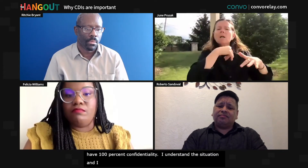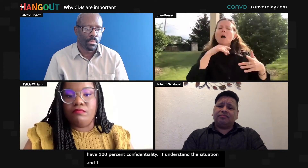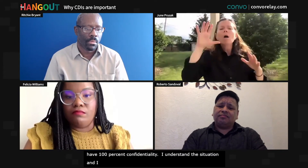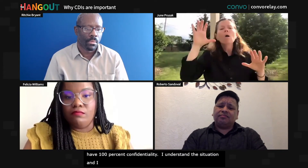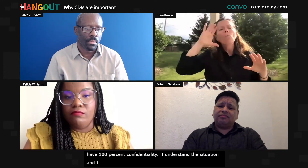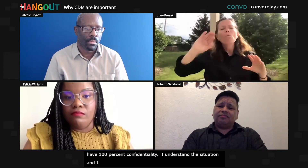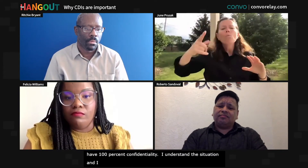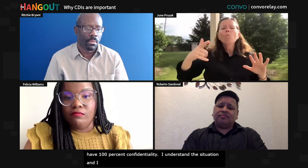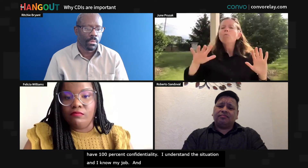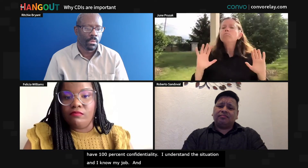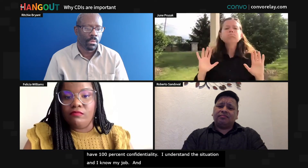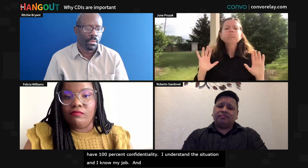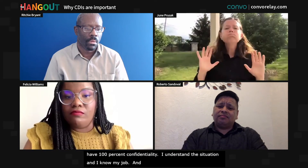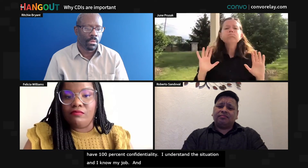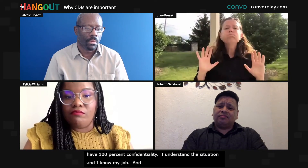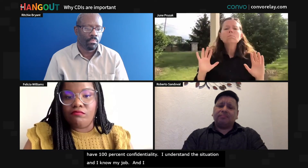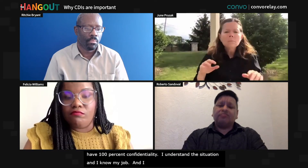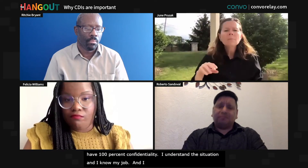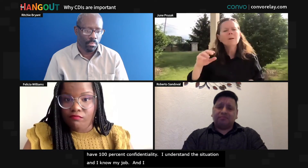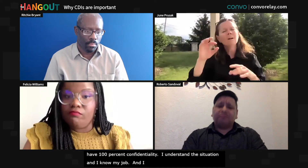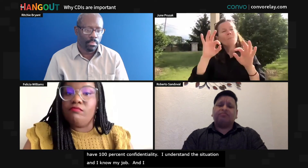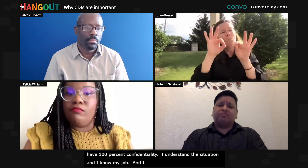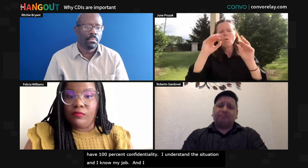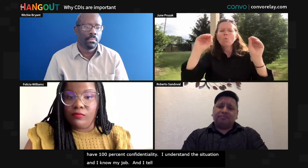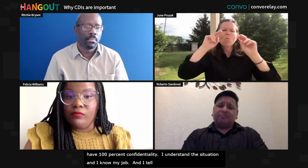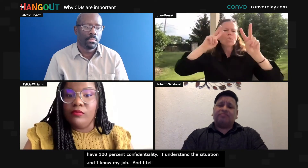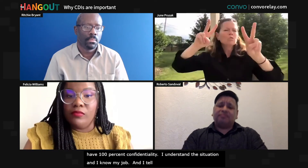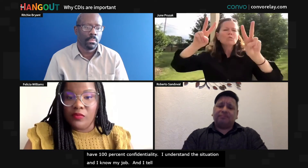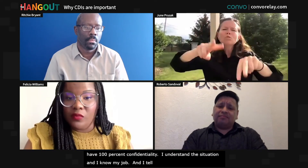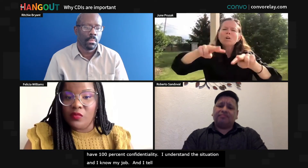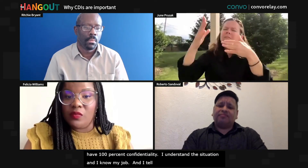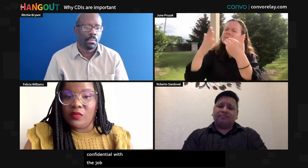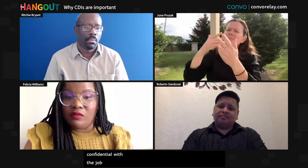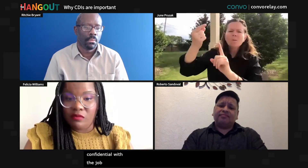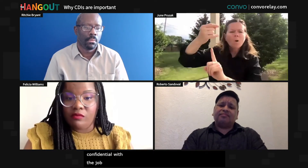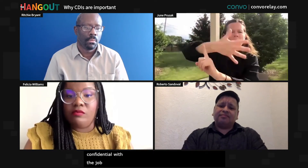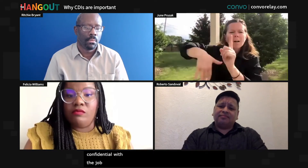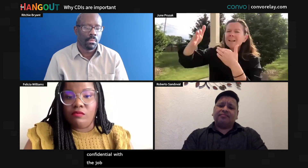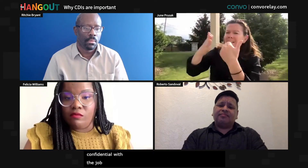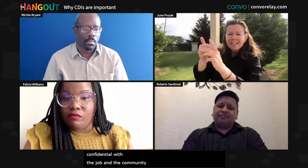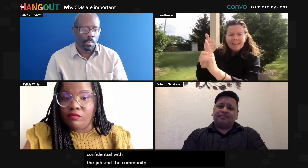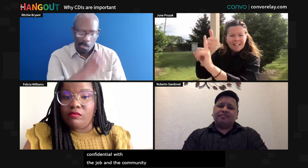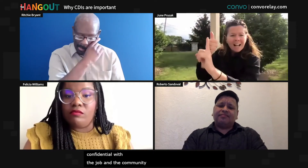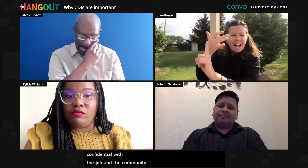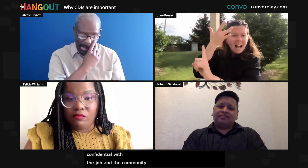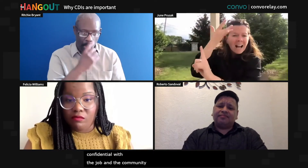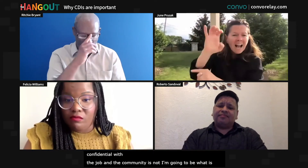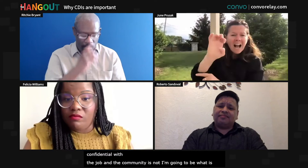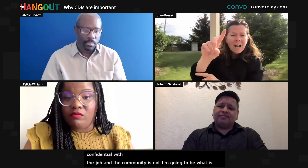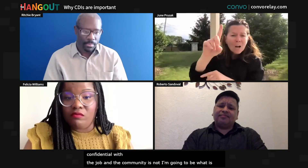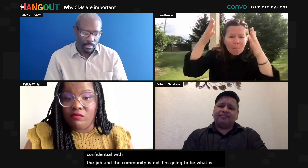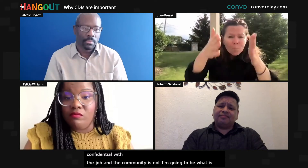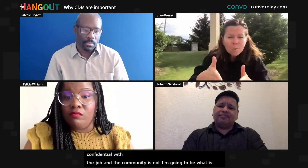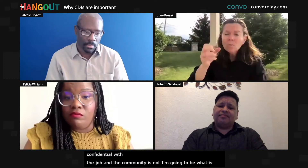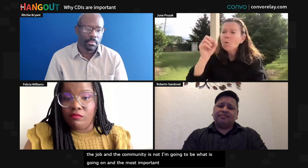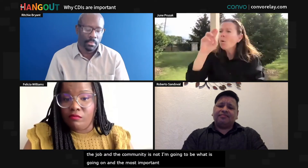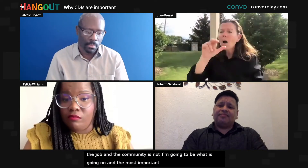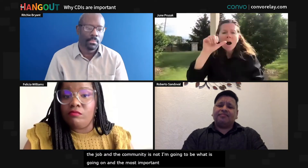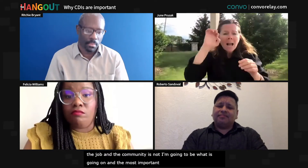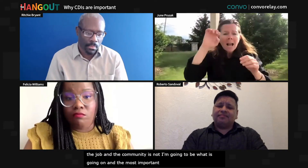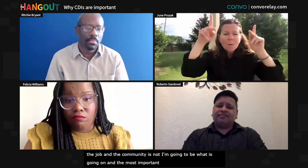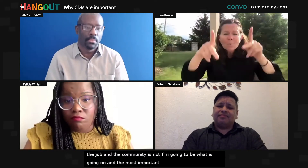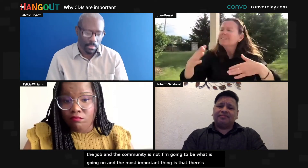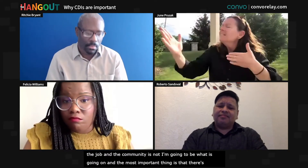that I'm going to be confidential with the job. The community is not going to know what's going on. And I think this is the most important thing is there's not going to be no judgment between what's